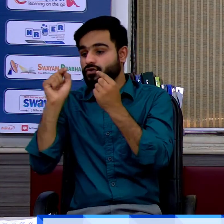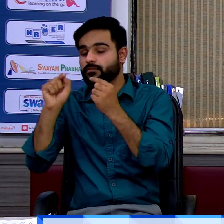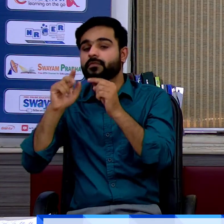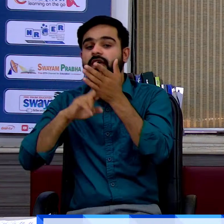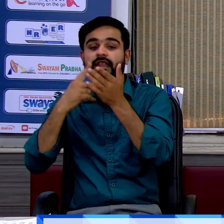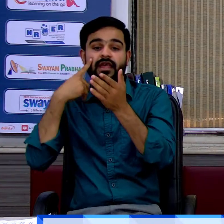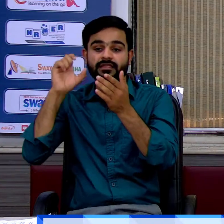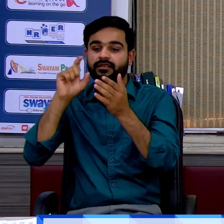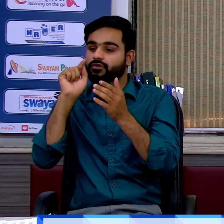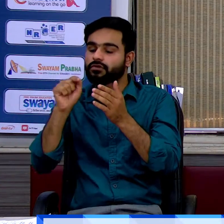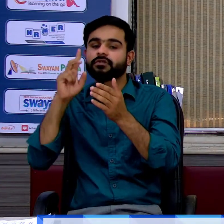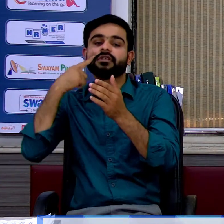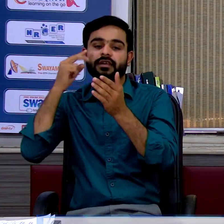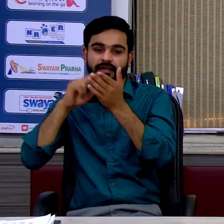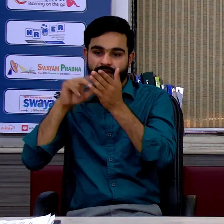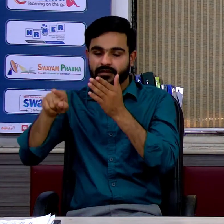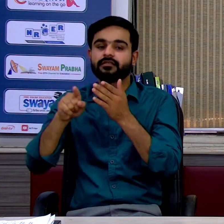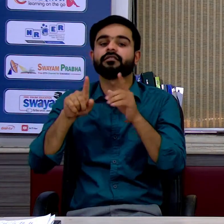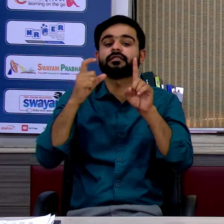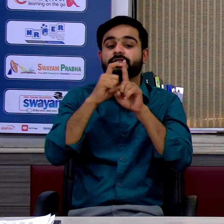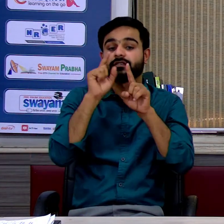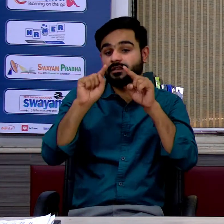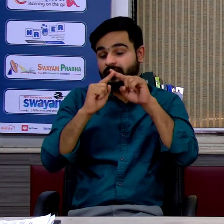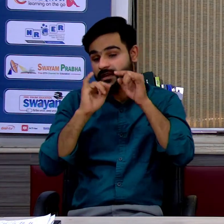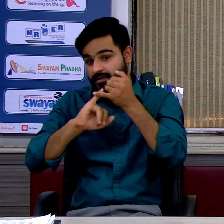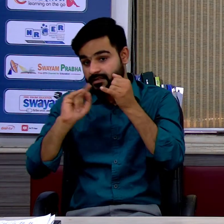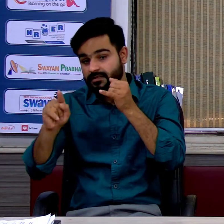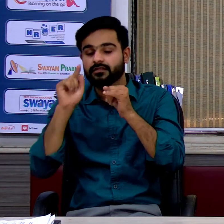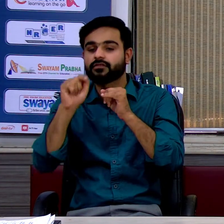dts.class1@ciat.nic.in, and of course for class 2,